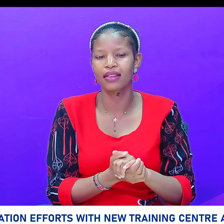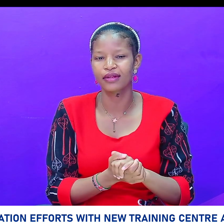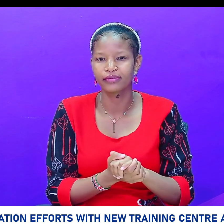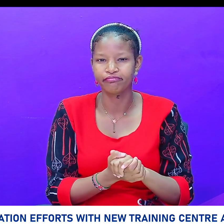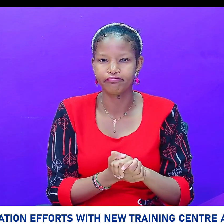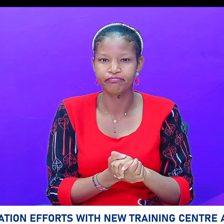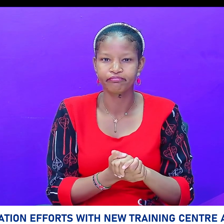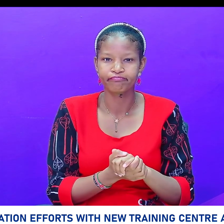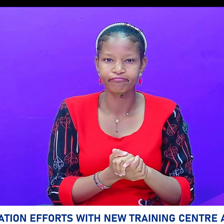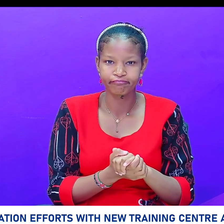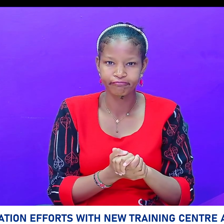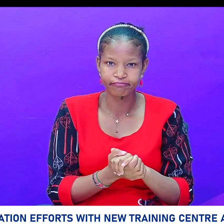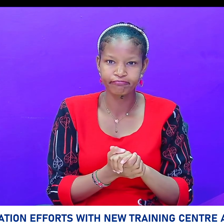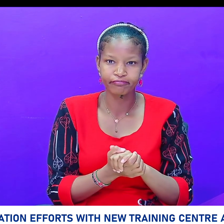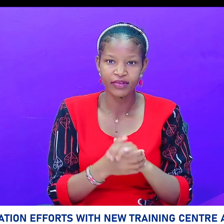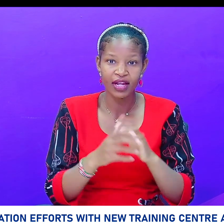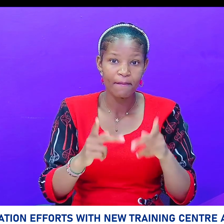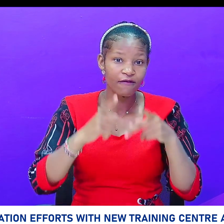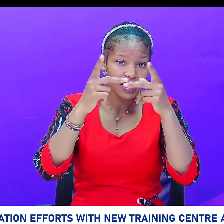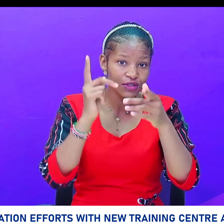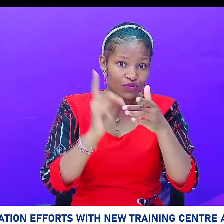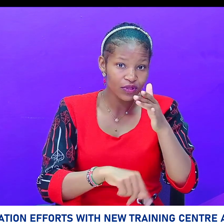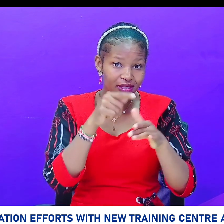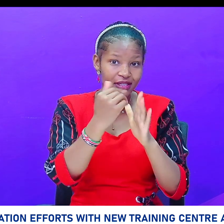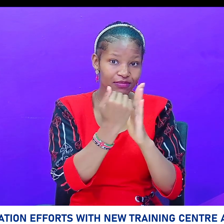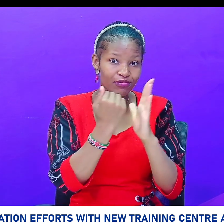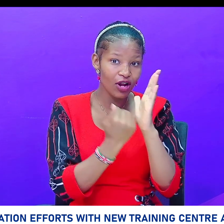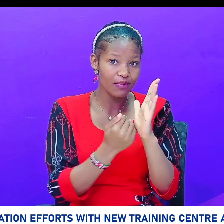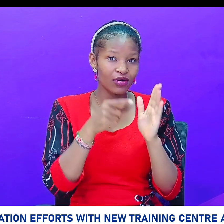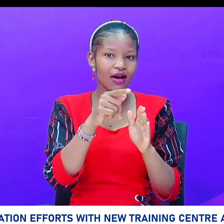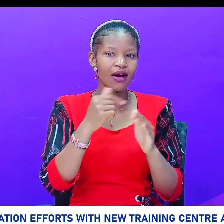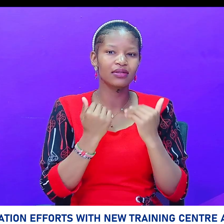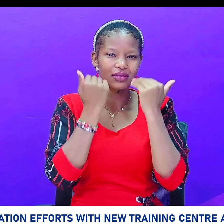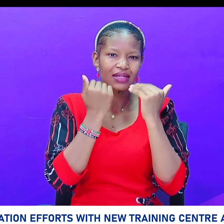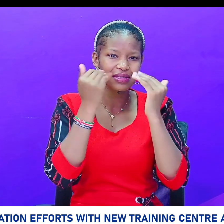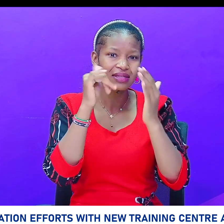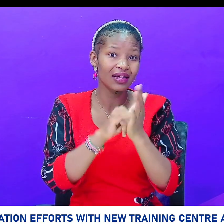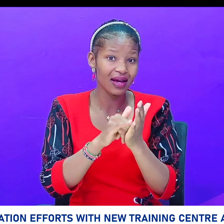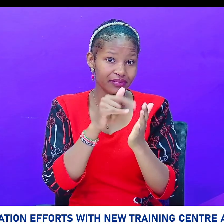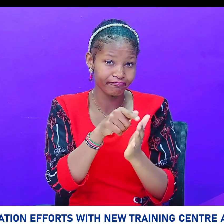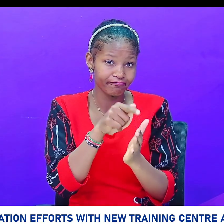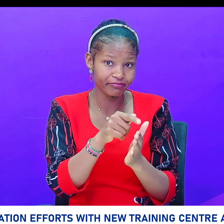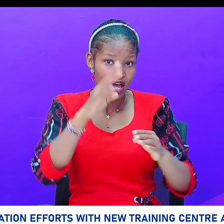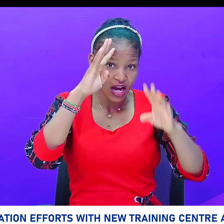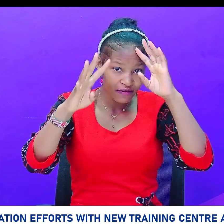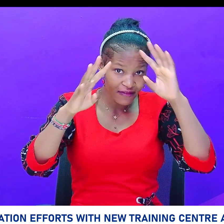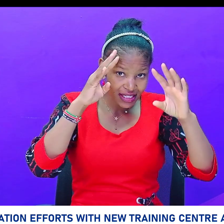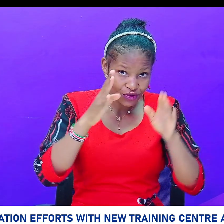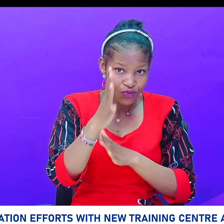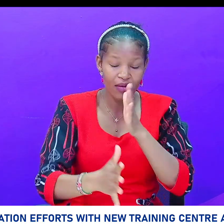to rehabilitating inmates by improving infrastructure and providing tailored programs. She stressed that